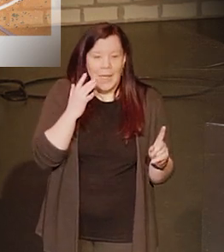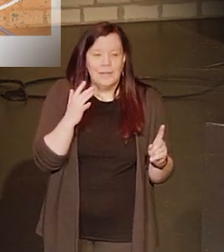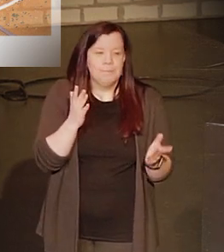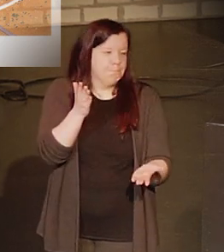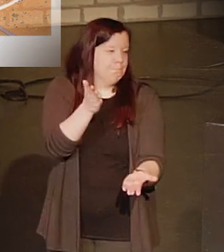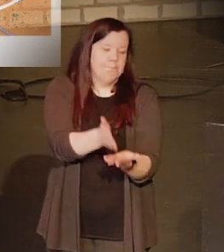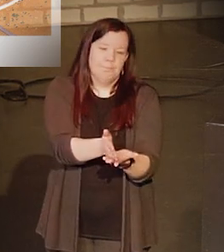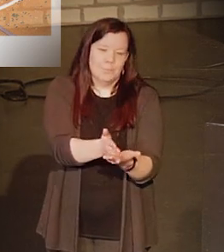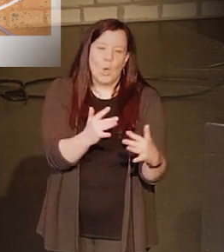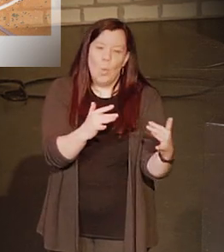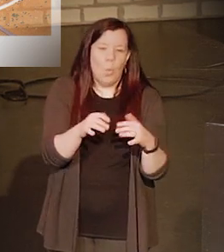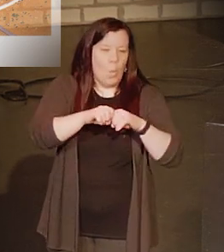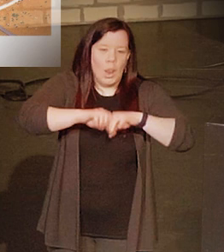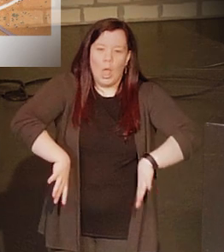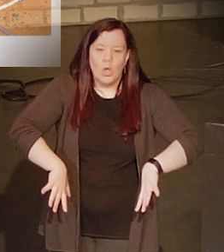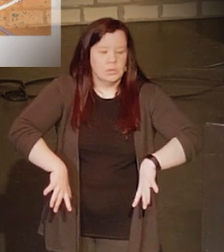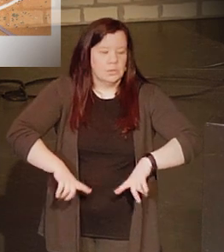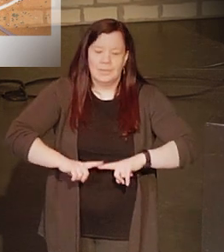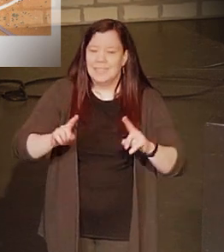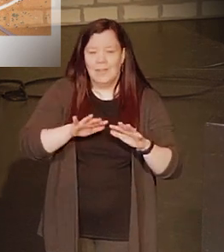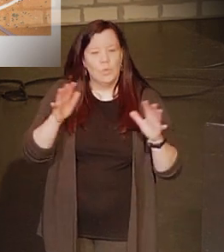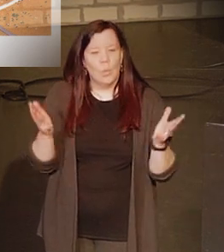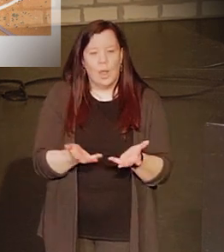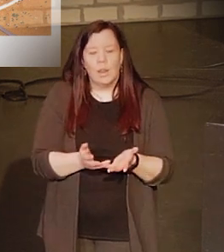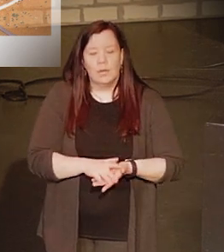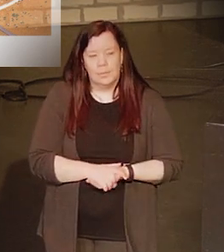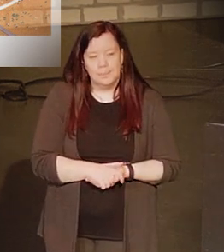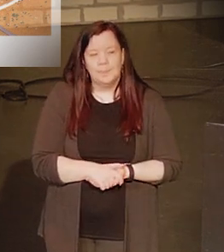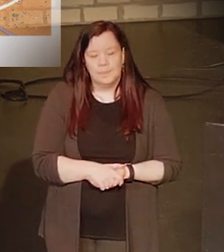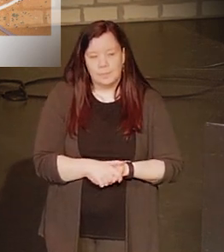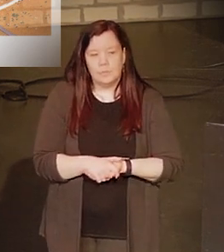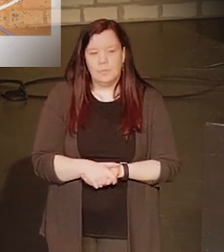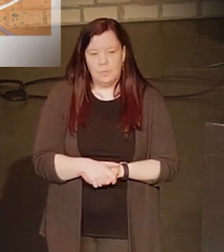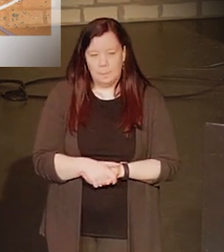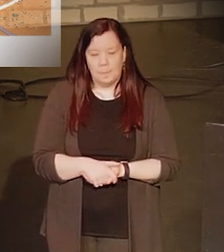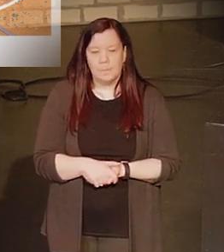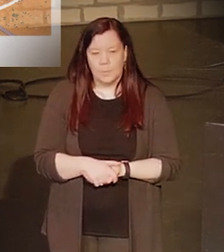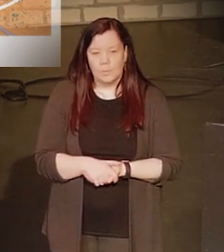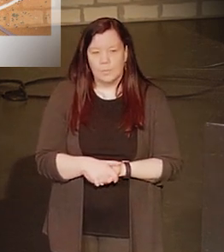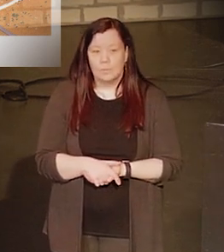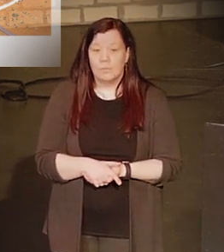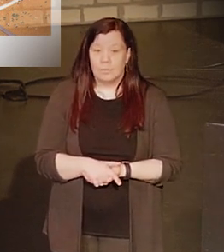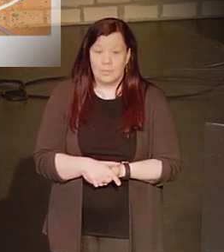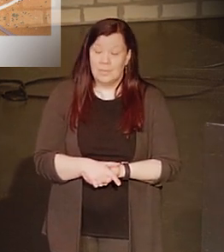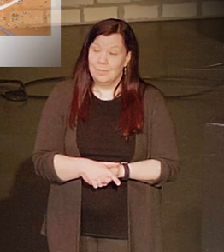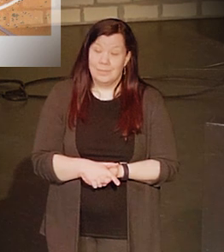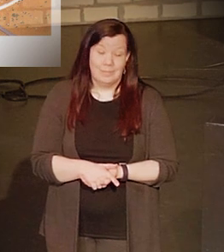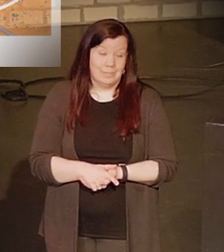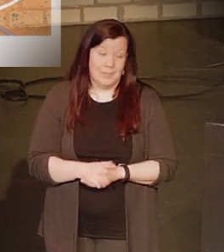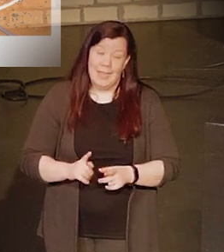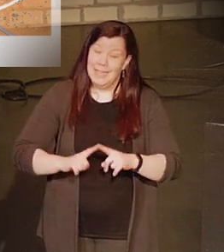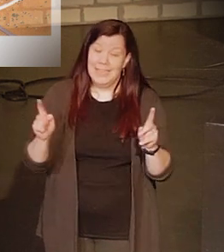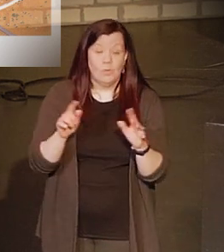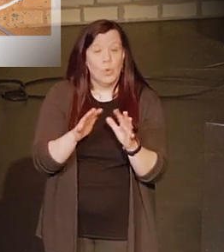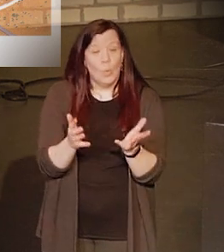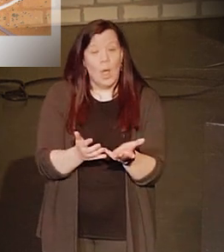absolutely decidedly a totally different world in 391 and 390. And that's that totally different world for